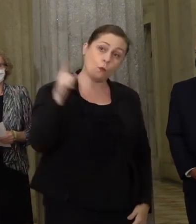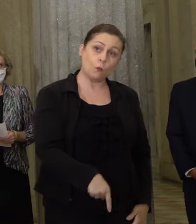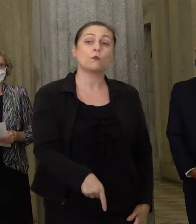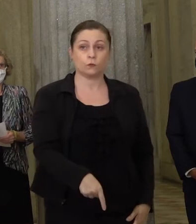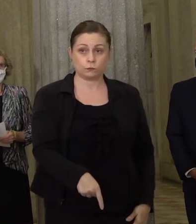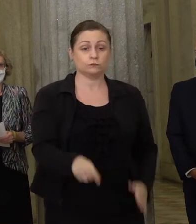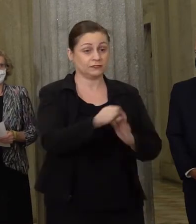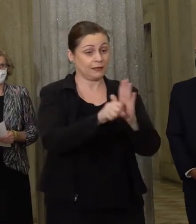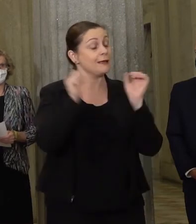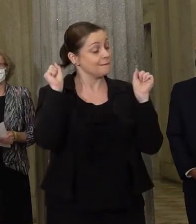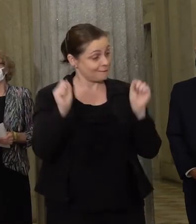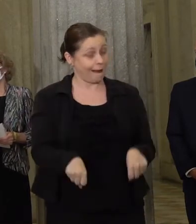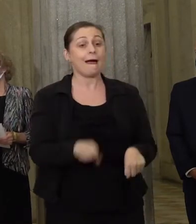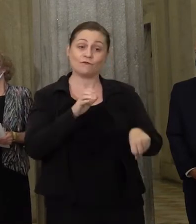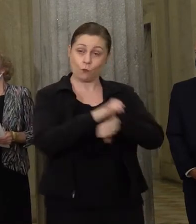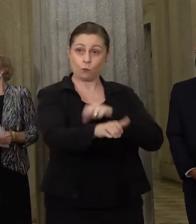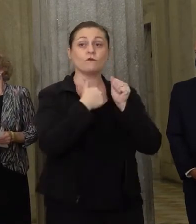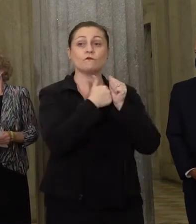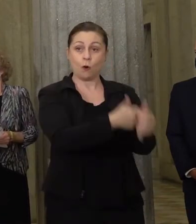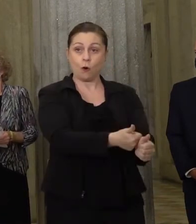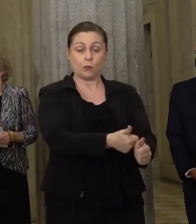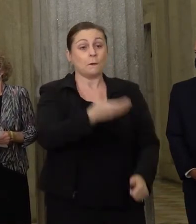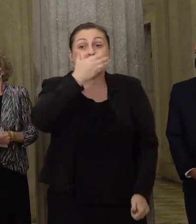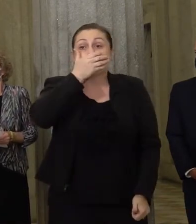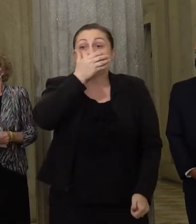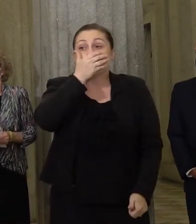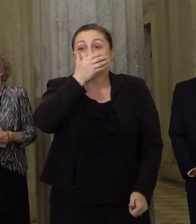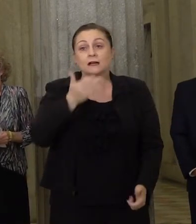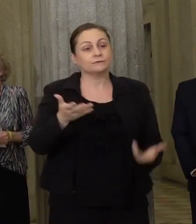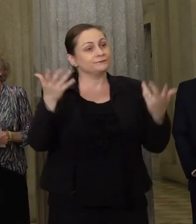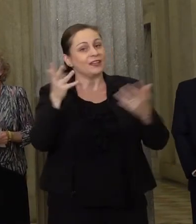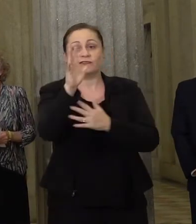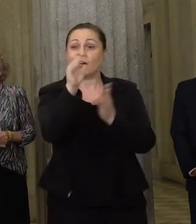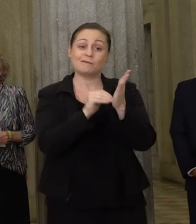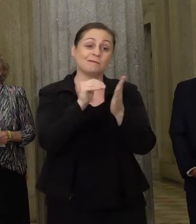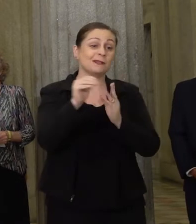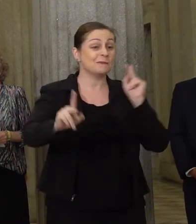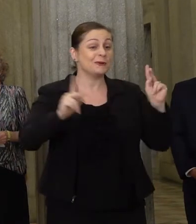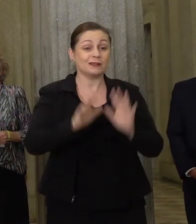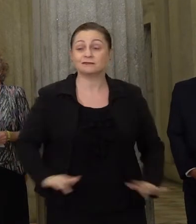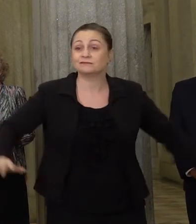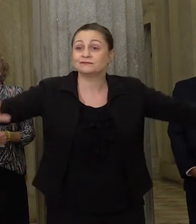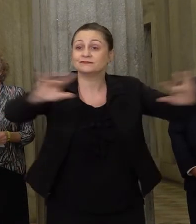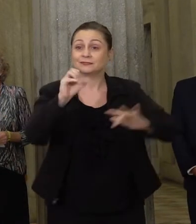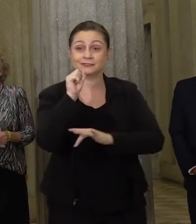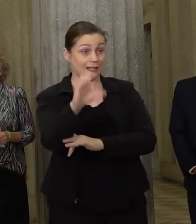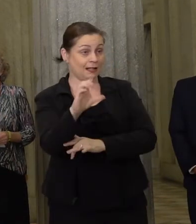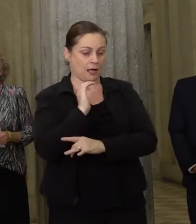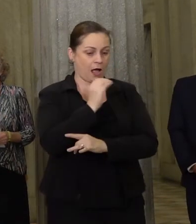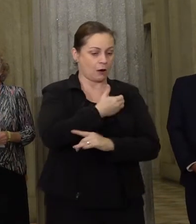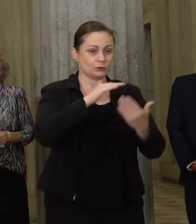state can enforce. There are other things like masks. It's 5 million people in South Carolina. Our cities,